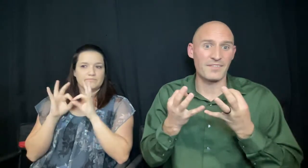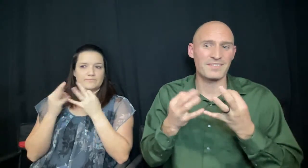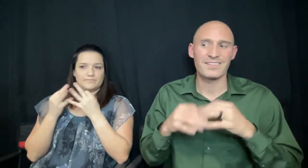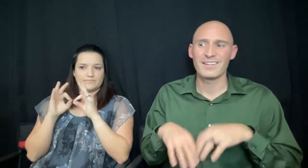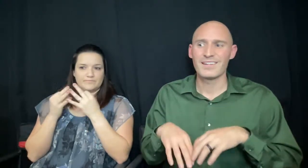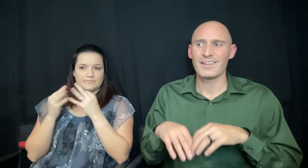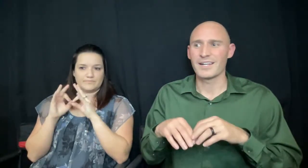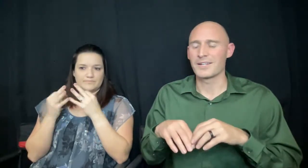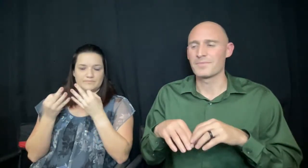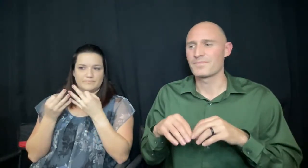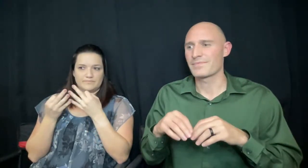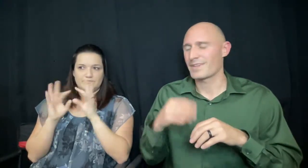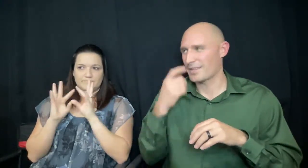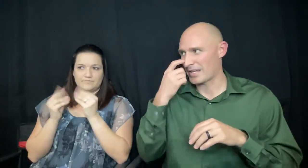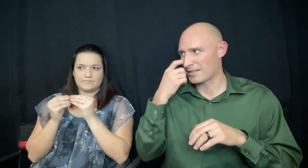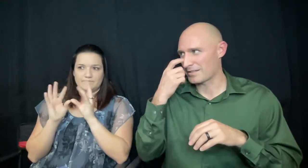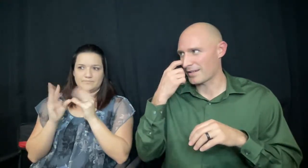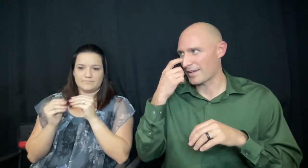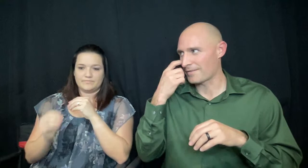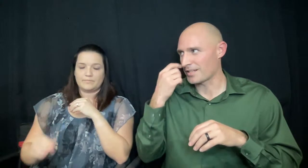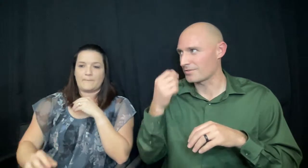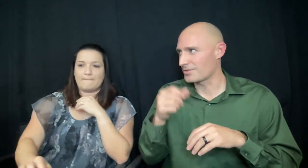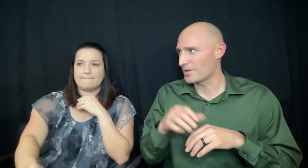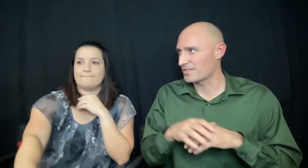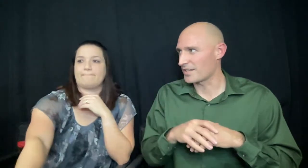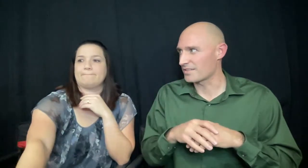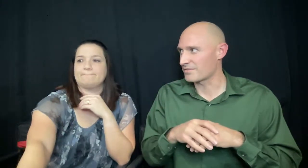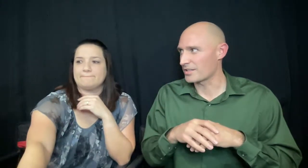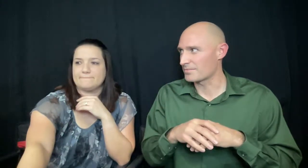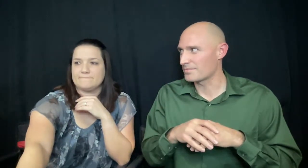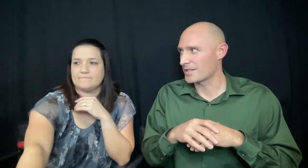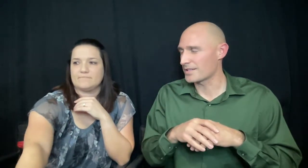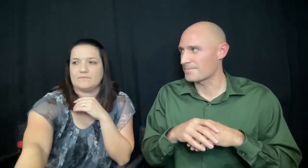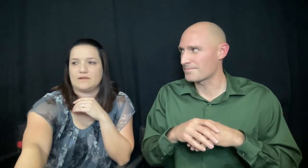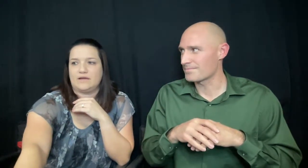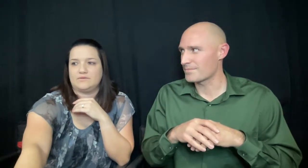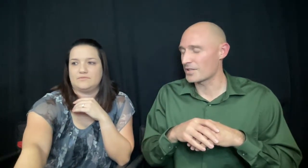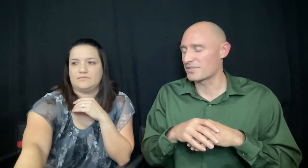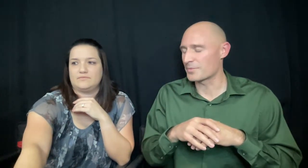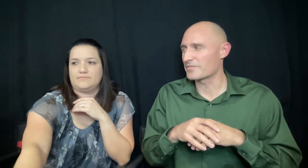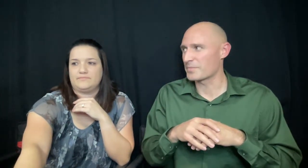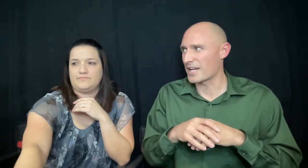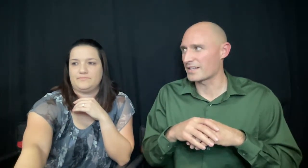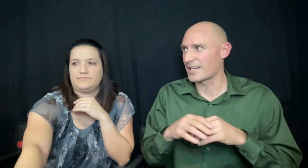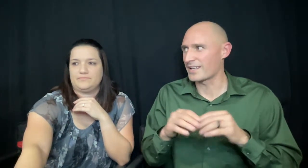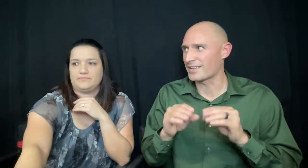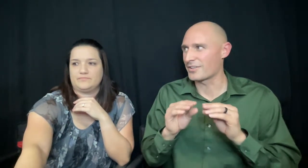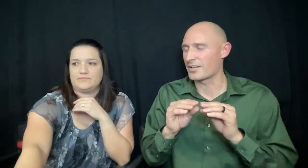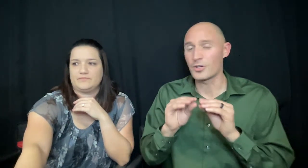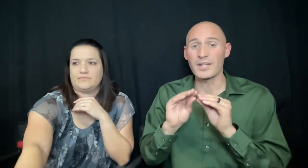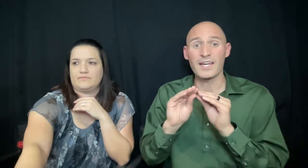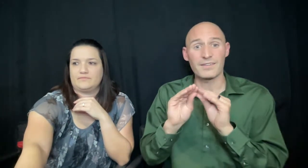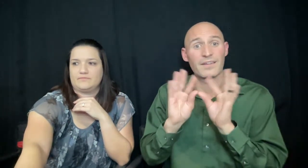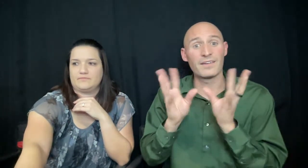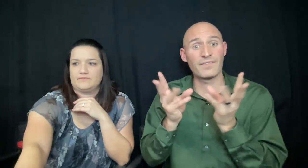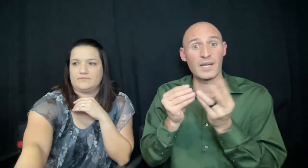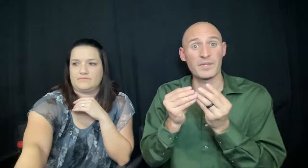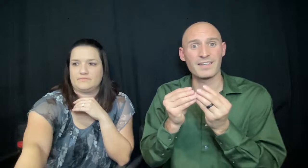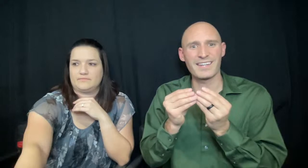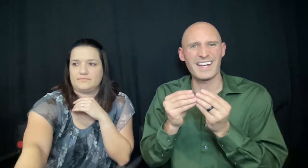F's, and I forget who I saw this from, but it was someone from Gallaudet, and they're like, "Oh yeah, family." I